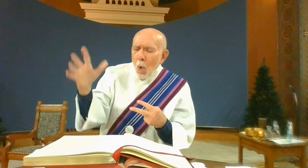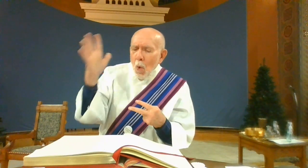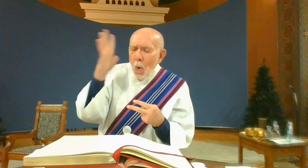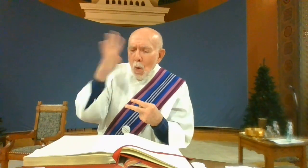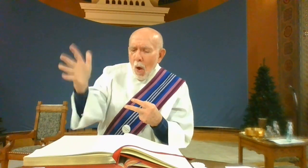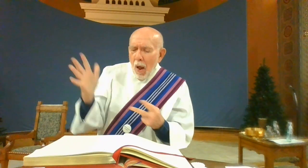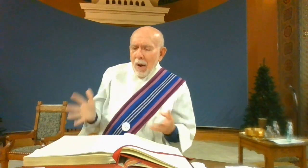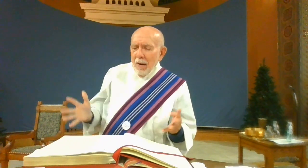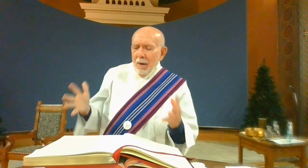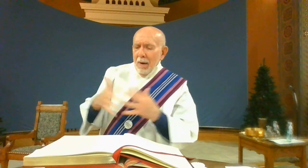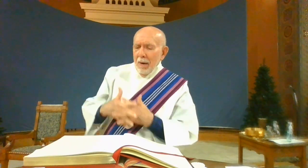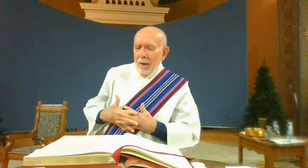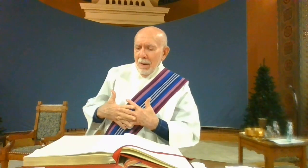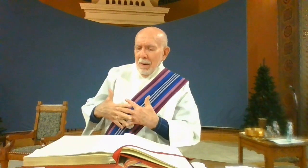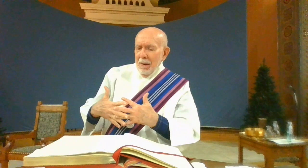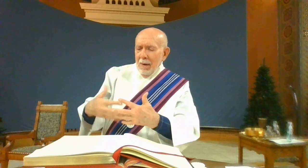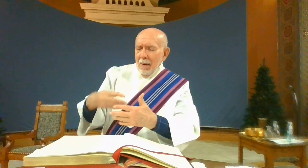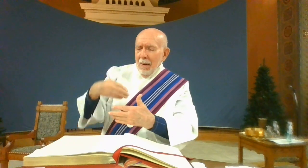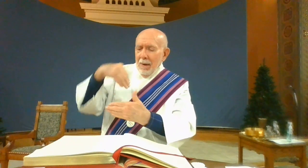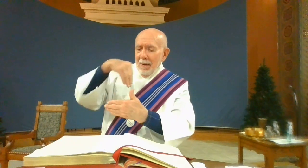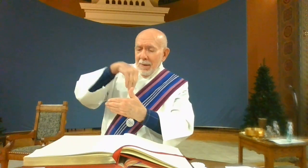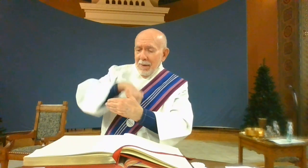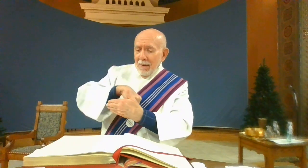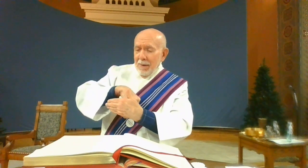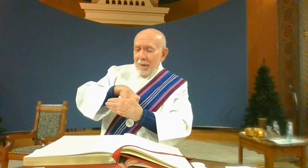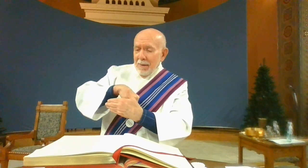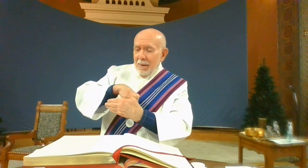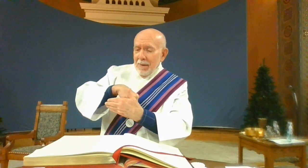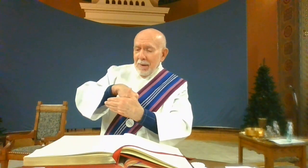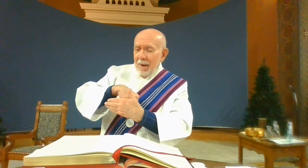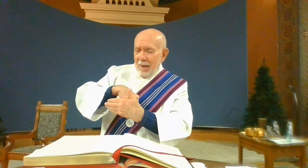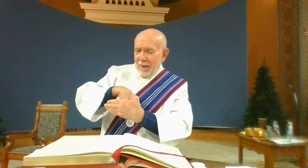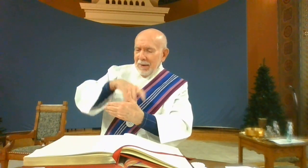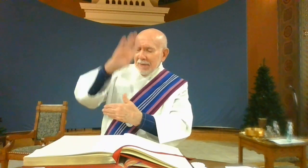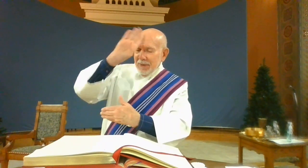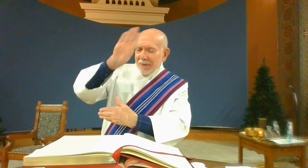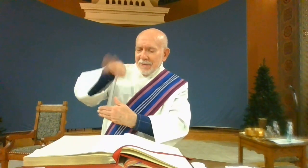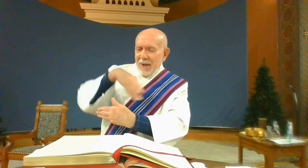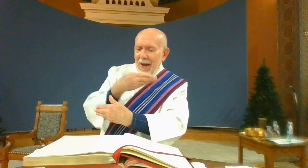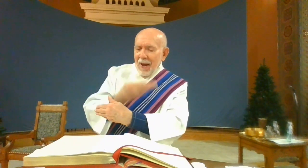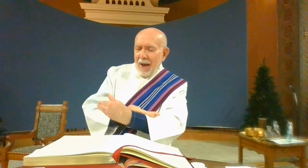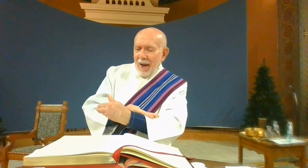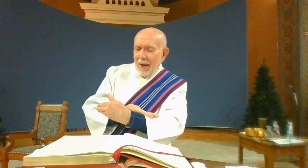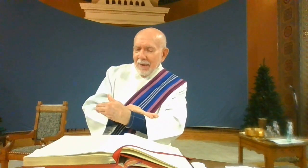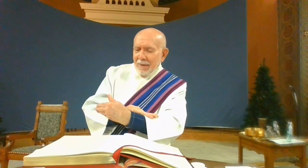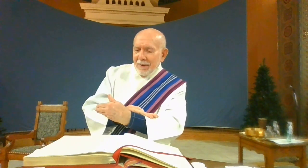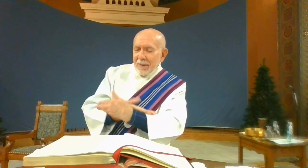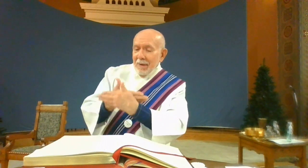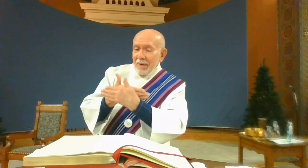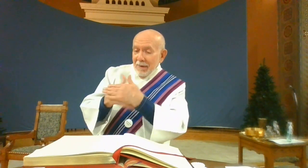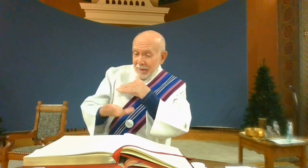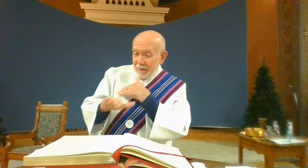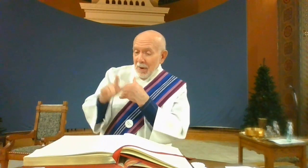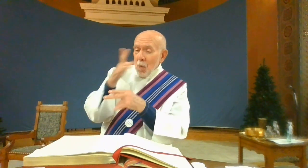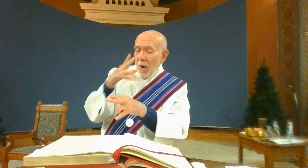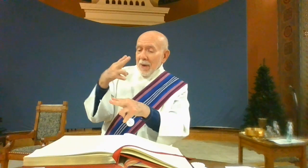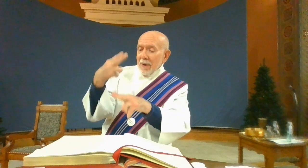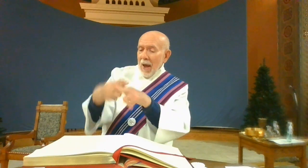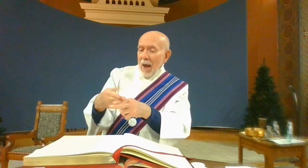Behold, you will conceive in your womb and bear a son, and you